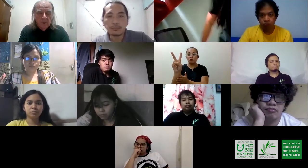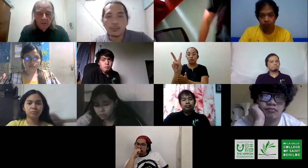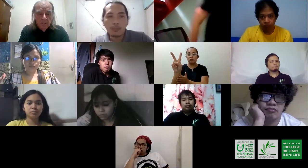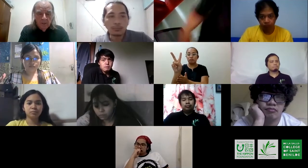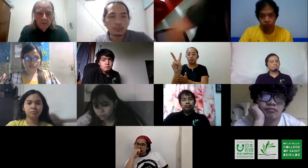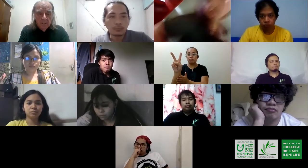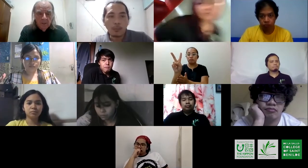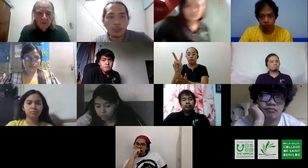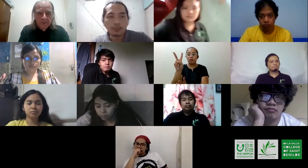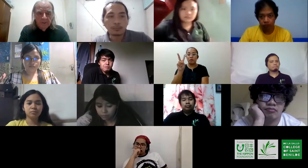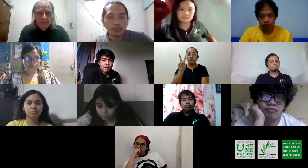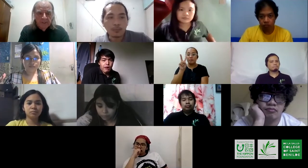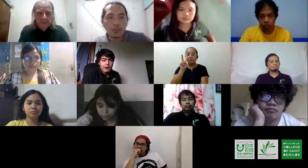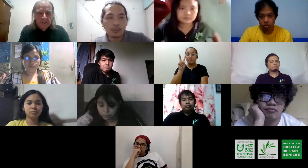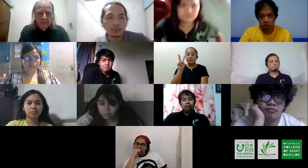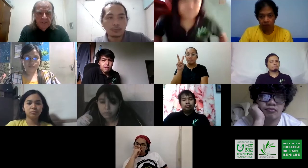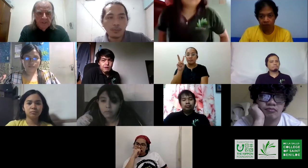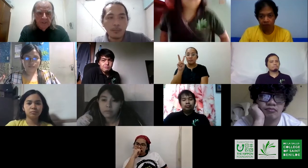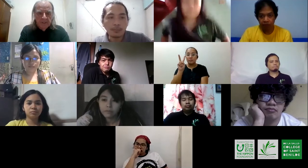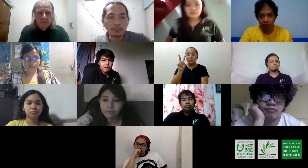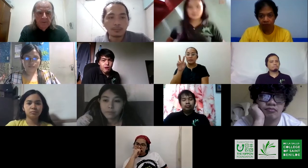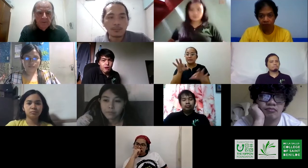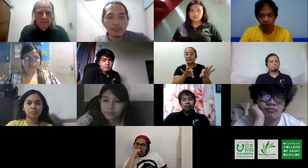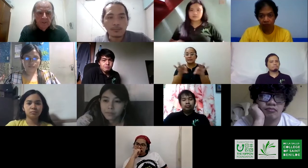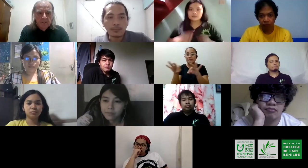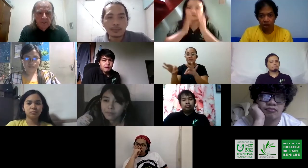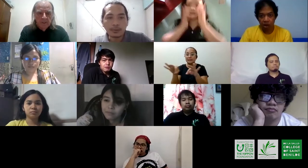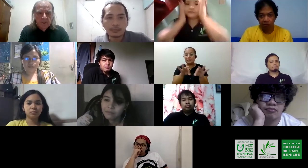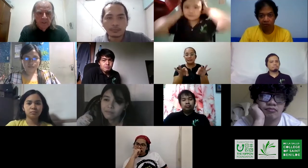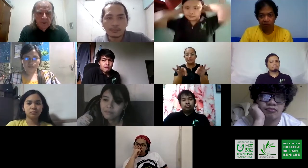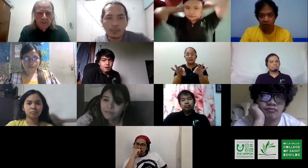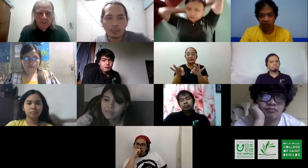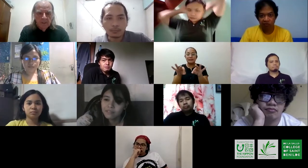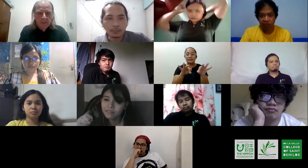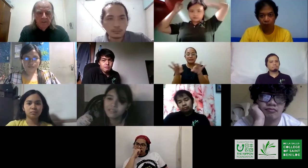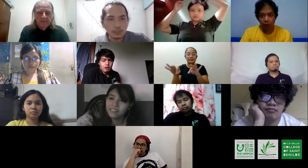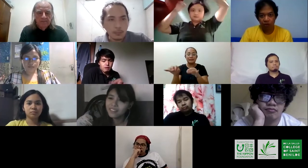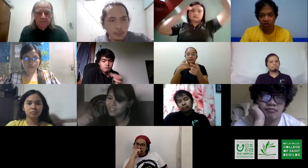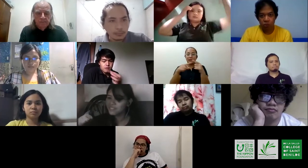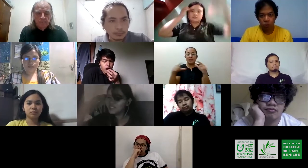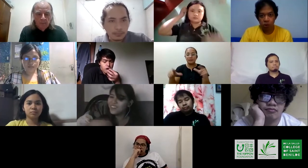for Ho Chi Minh City Sign Language.